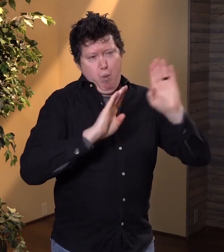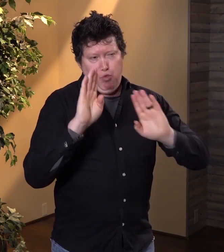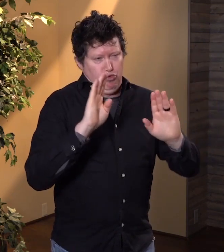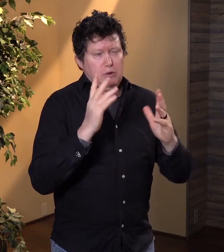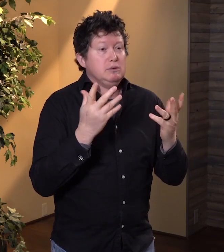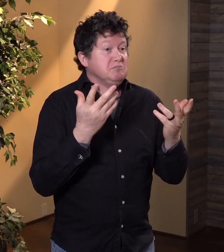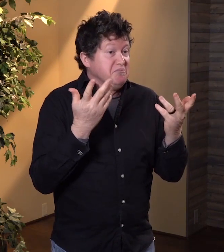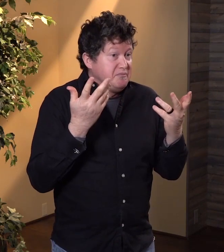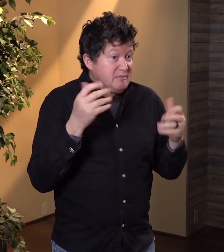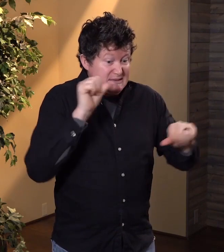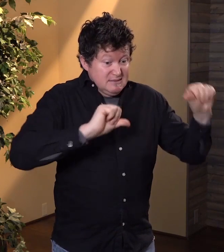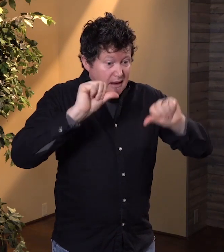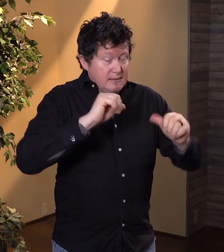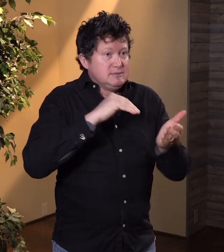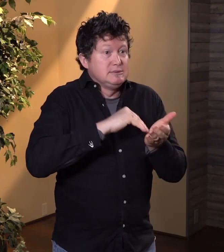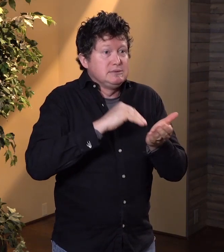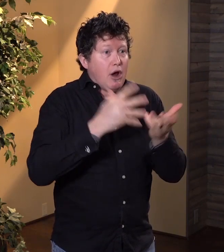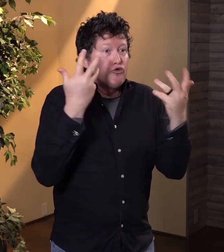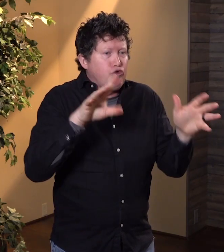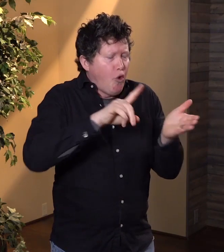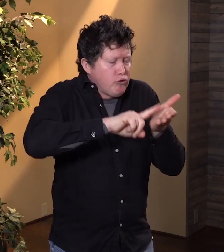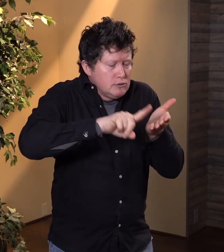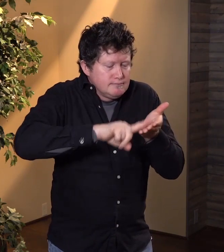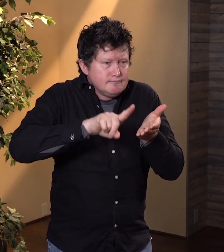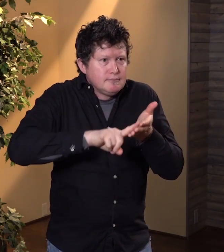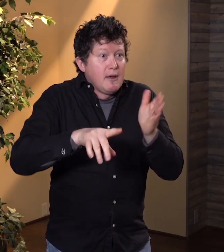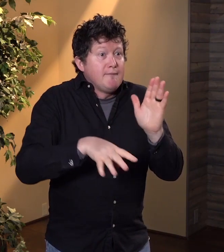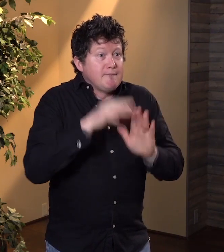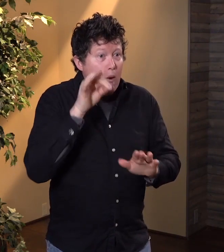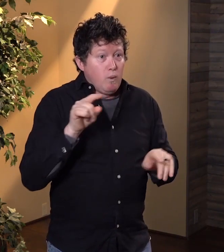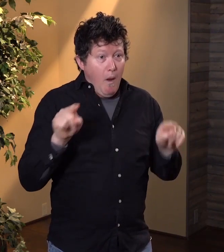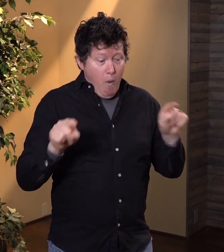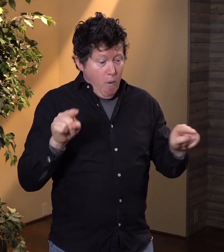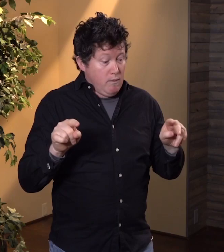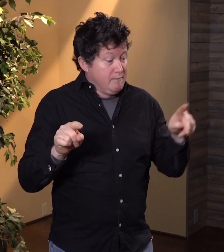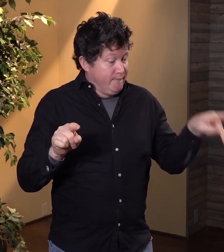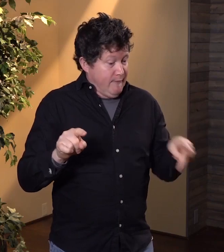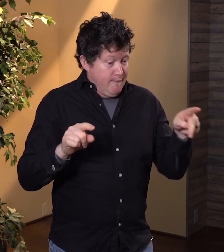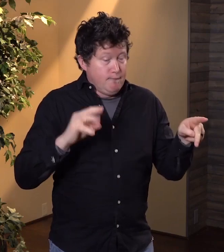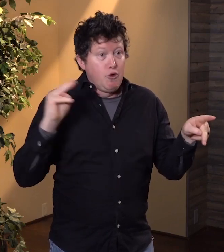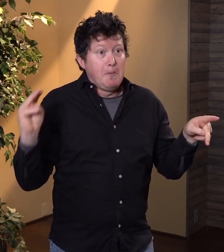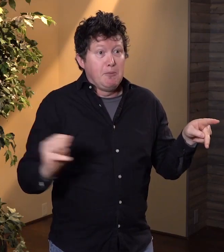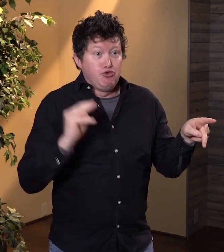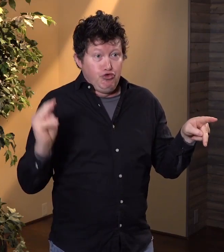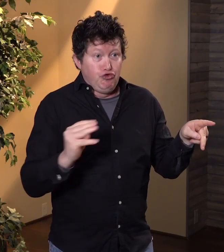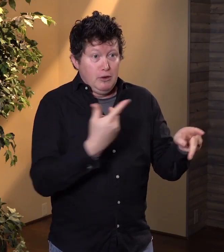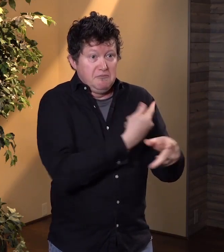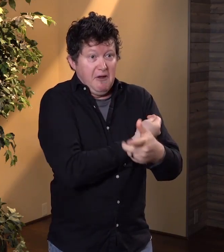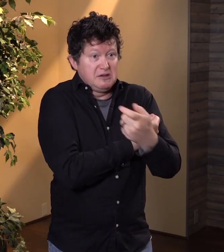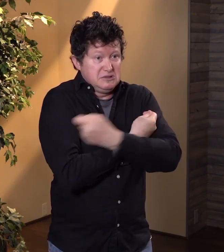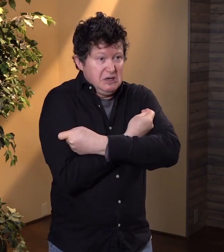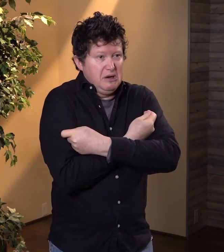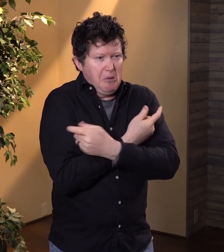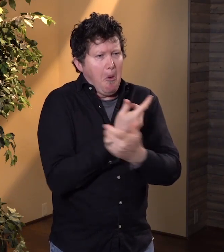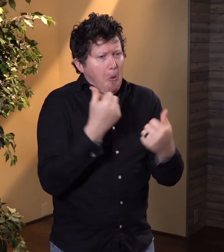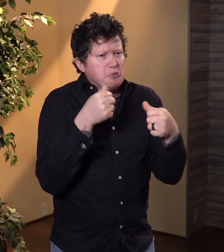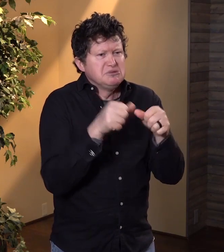has shown that the vaccine manufacturers have found their vaccines to